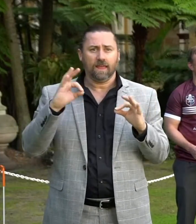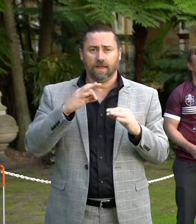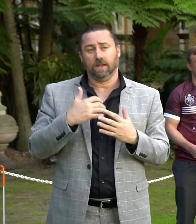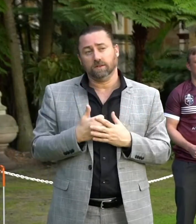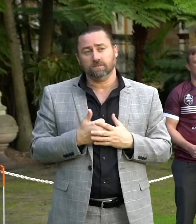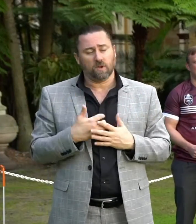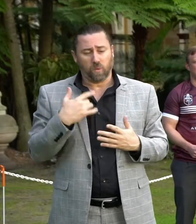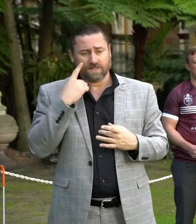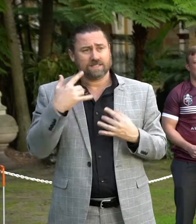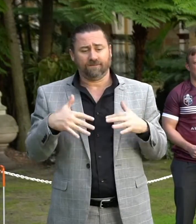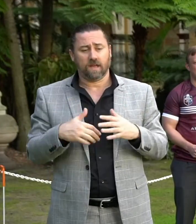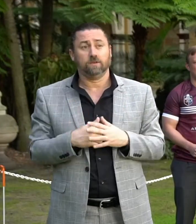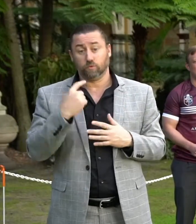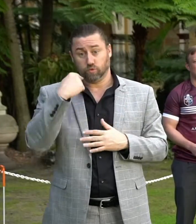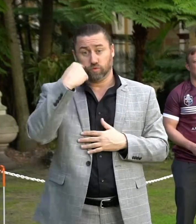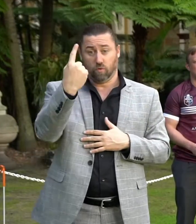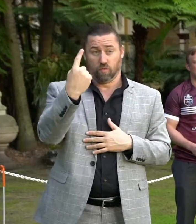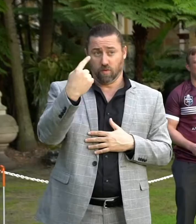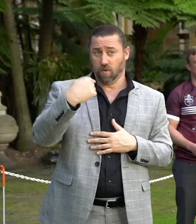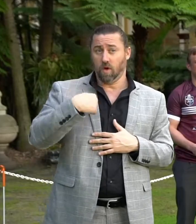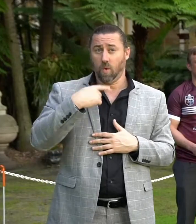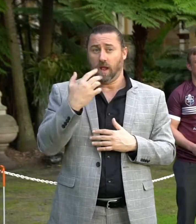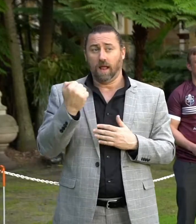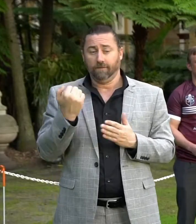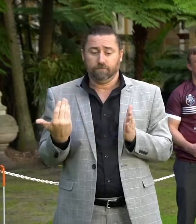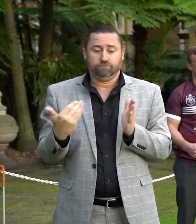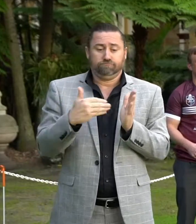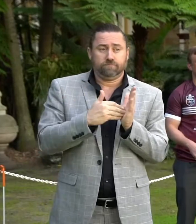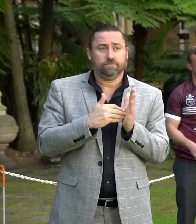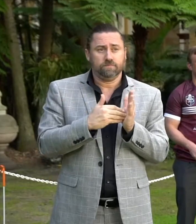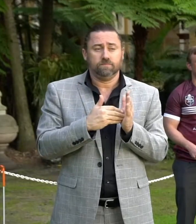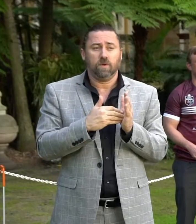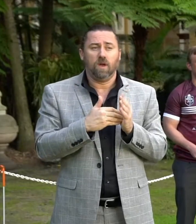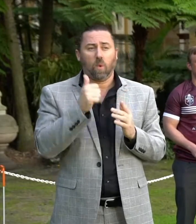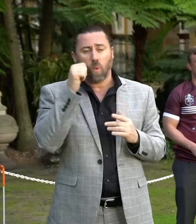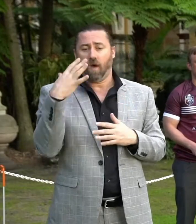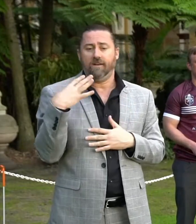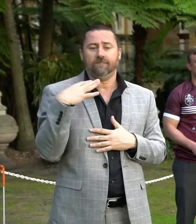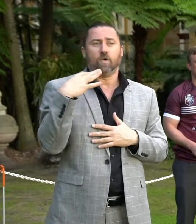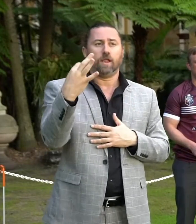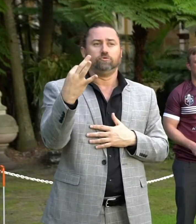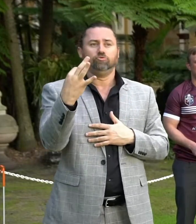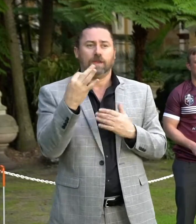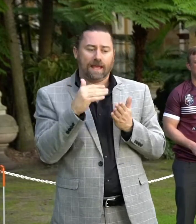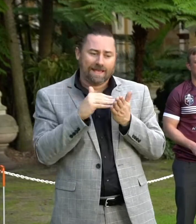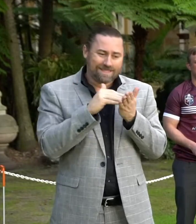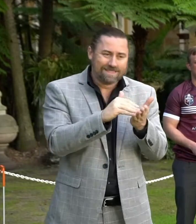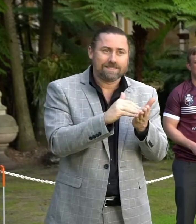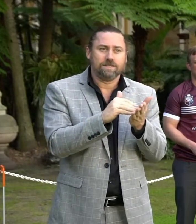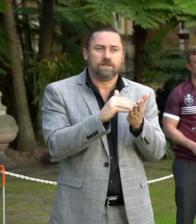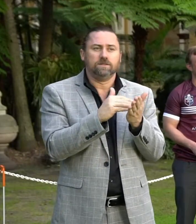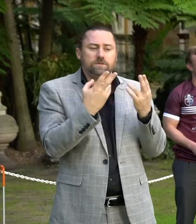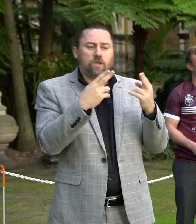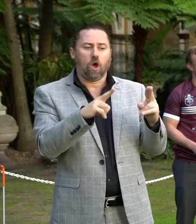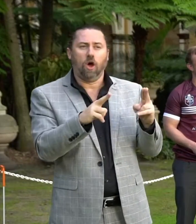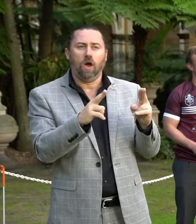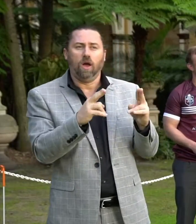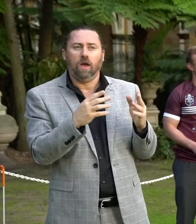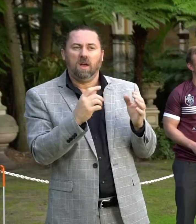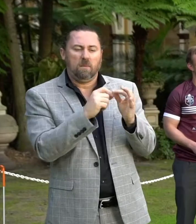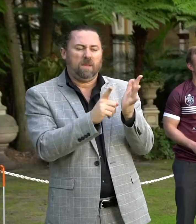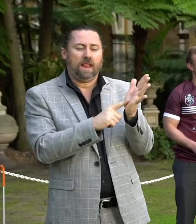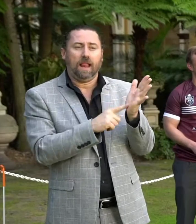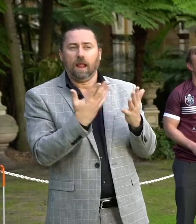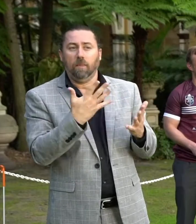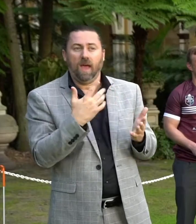tomorrow I will be introducing the voluntary assisted dying bill into the Queensland Parliament. Is the government, though, focusing too